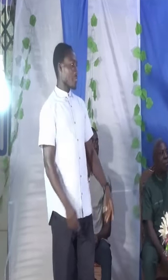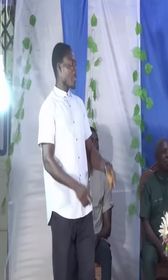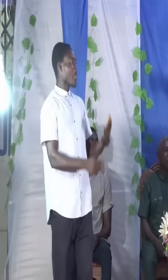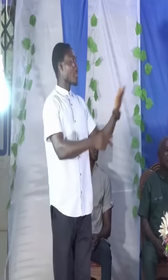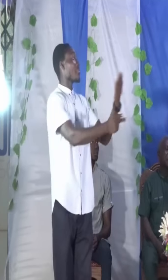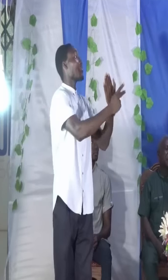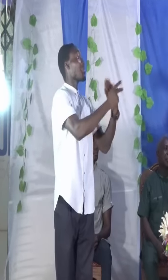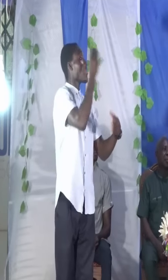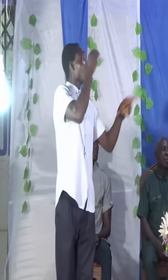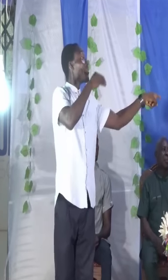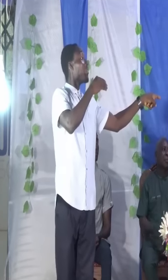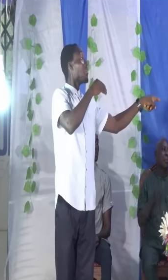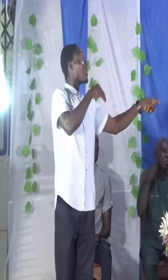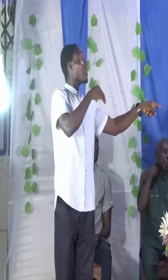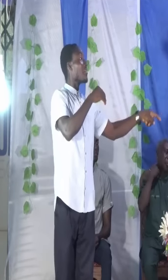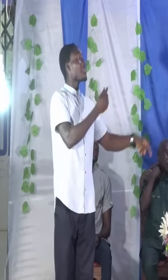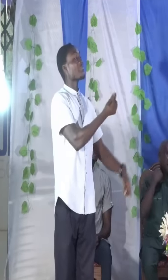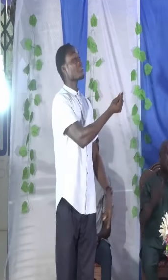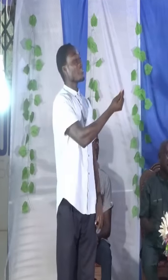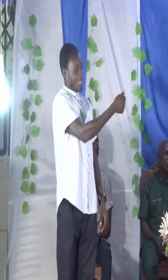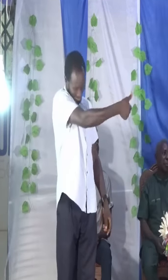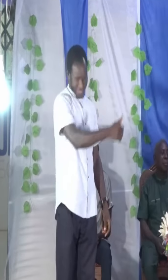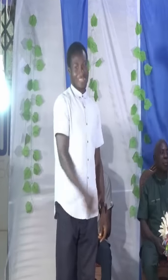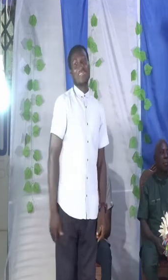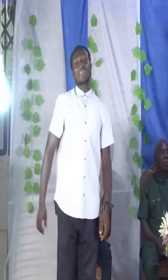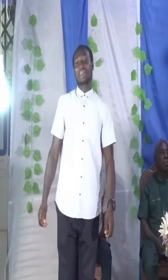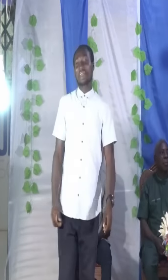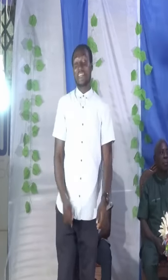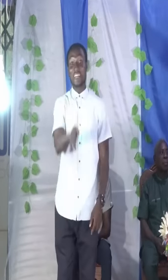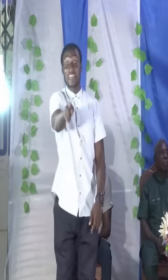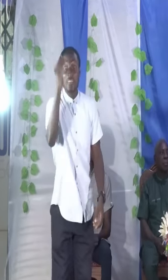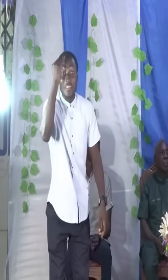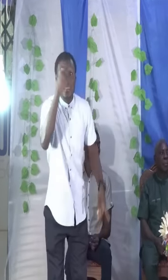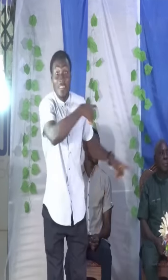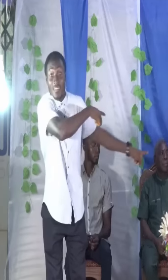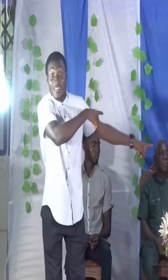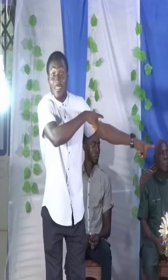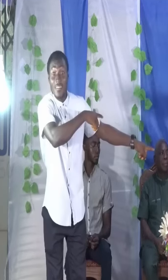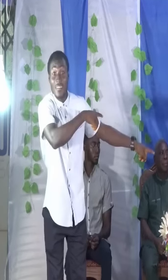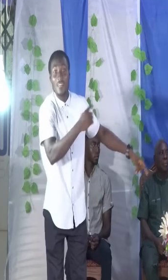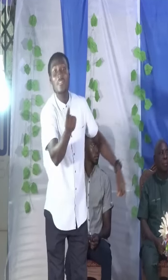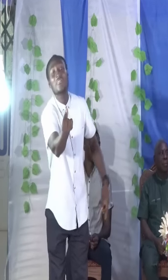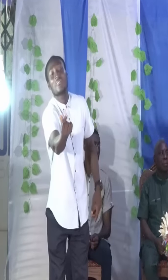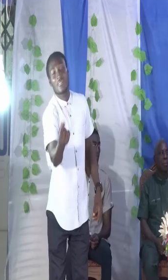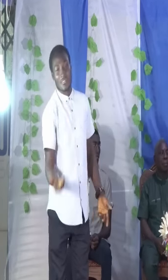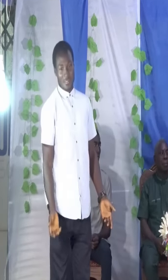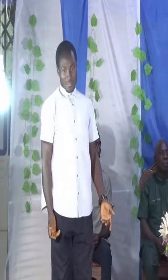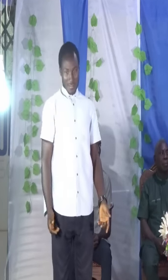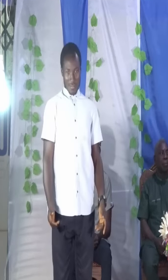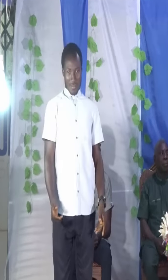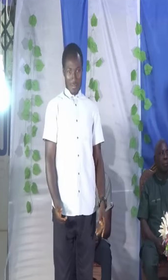sika bi a mede yɛ saa deɛ no bia ɛyɛ mea me sika a mɛtumi de ayɛ adeɛ biara a mepɛ ɛna mede bɔ fɔdeɛ ɛma